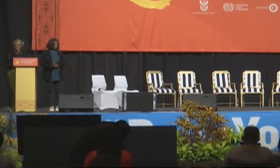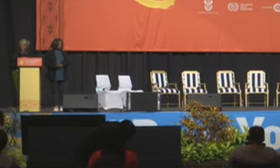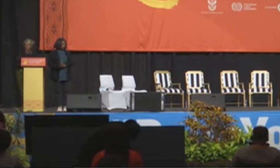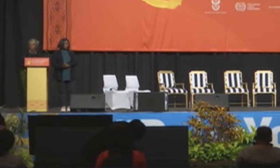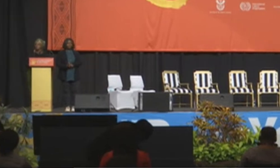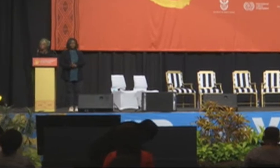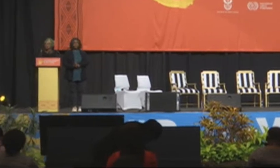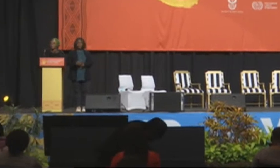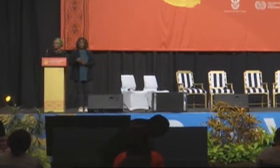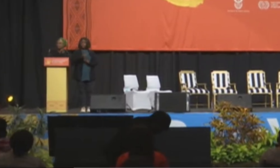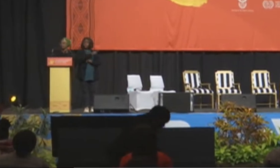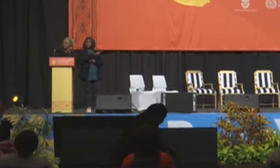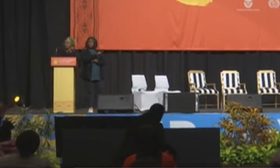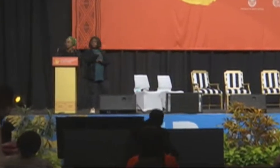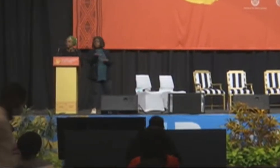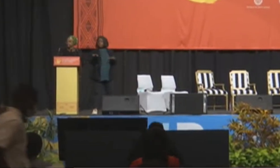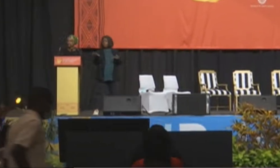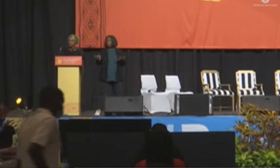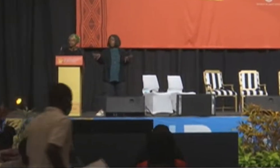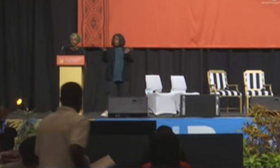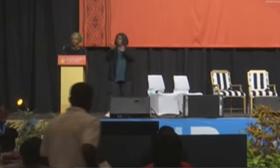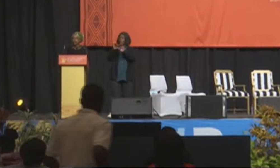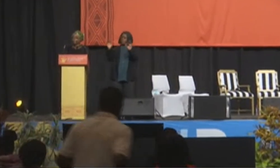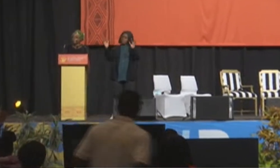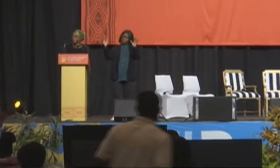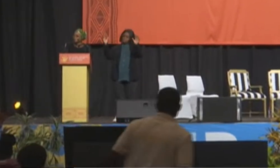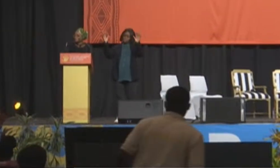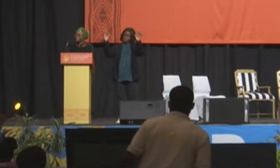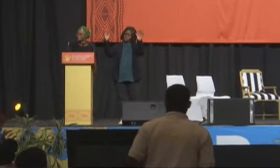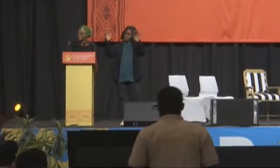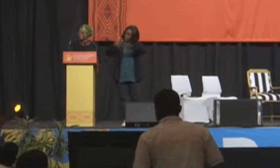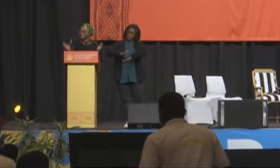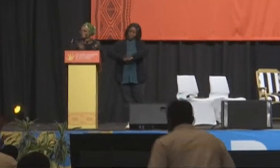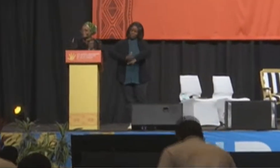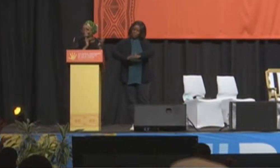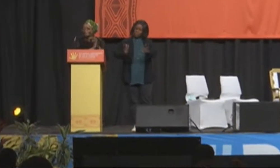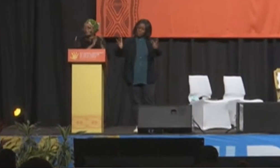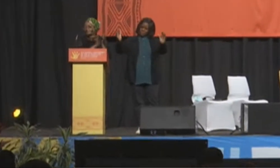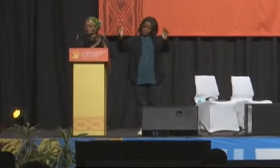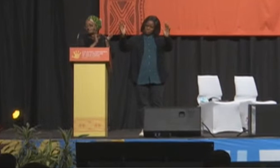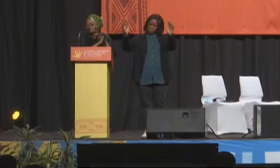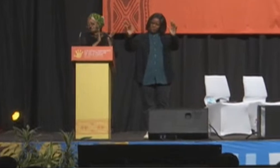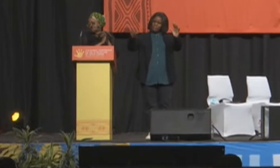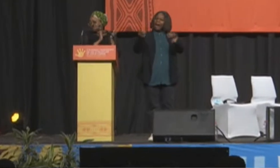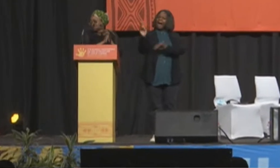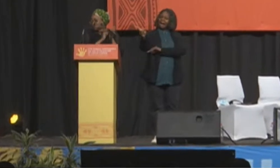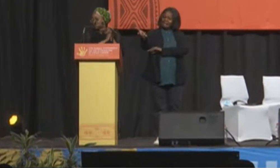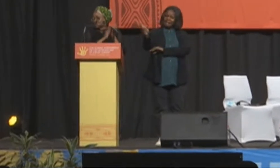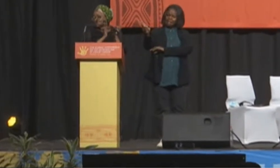I think they deserve a huge round of applause. Let's give them another